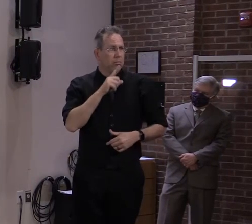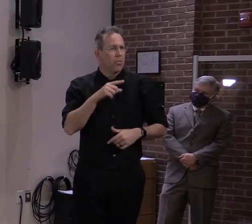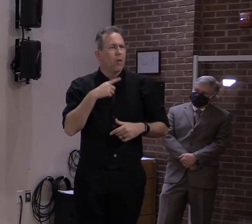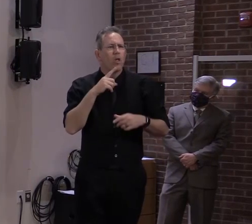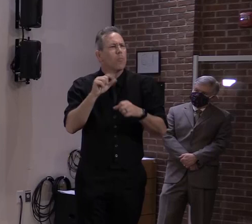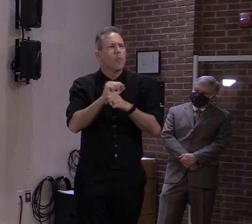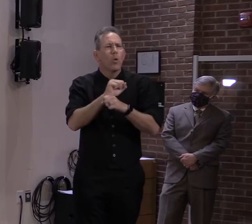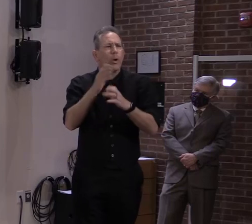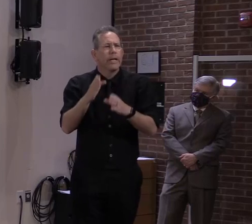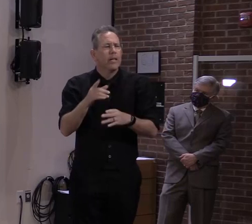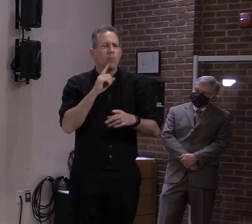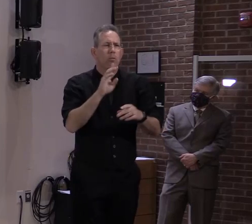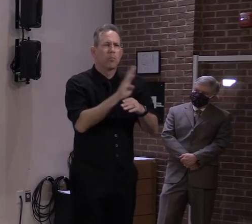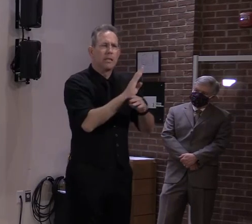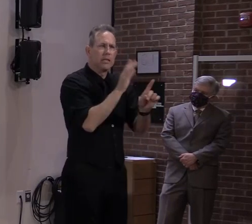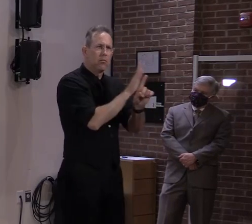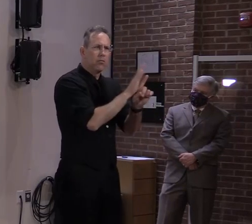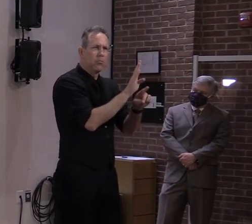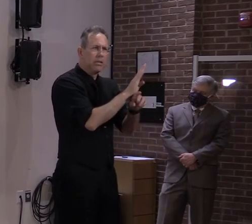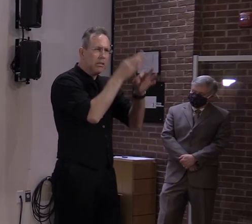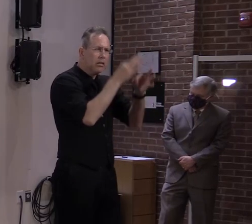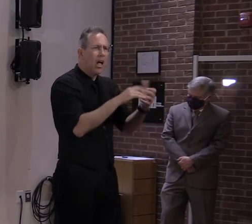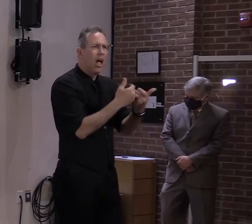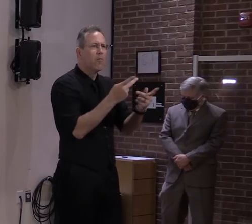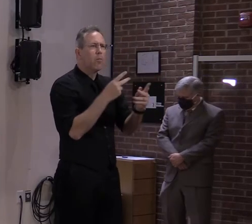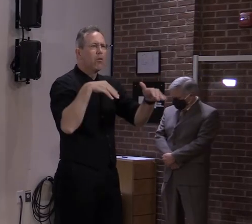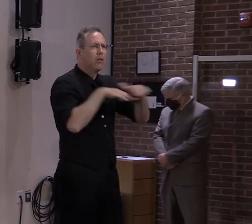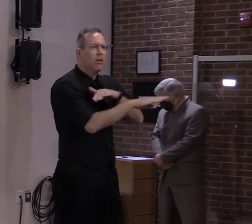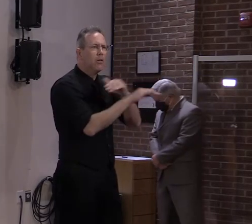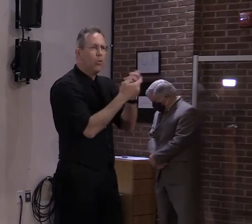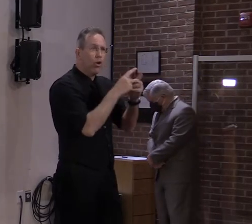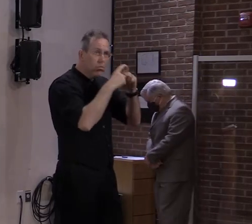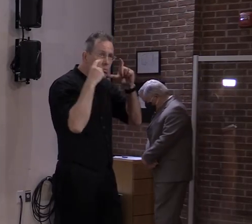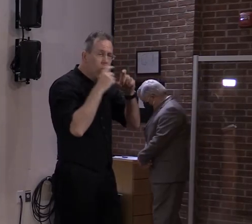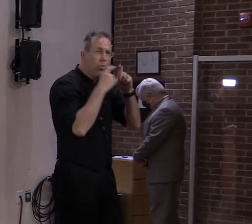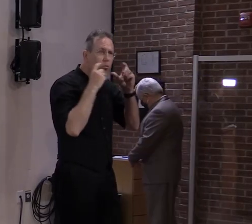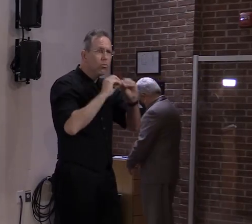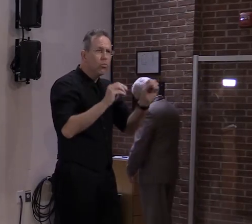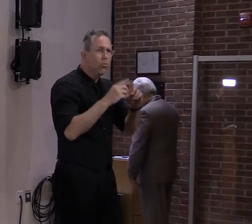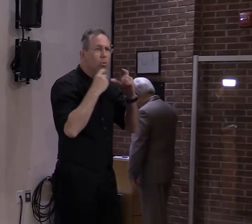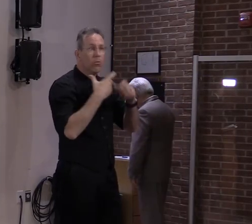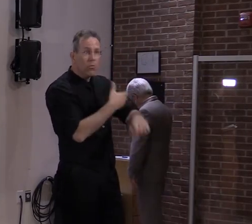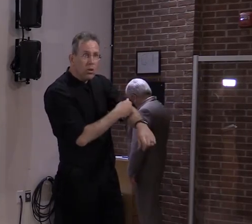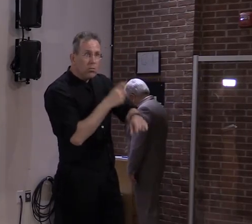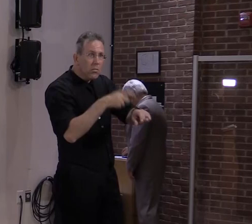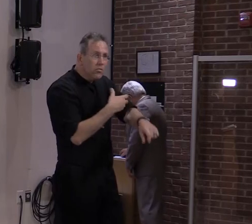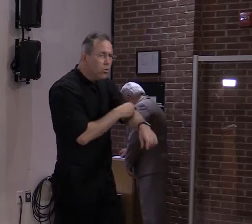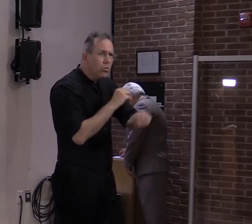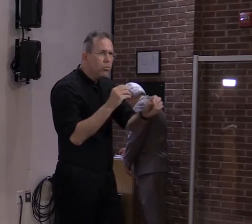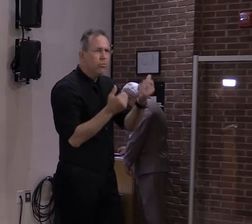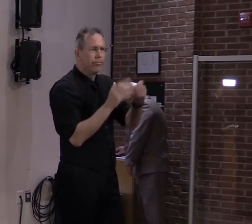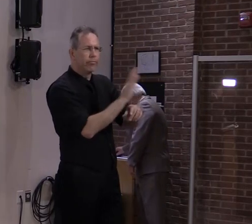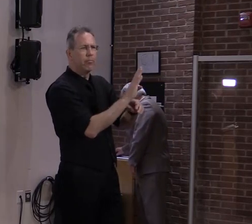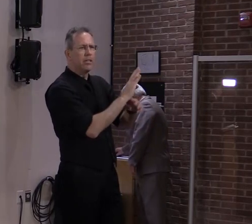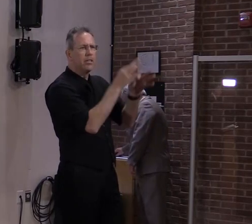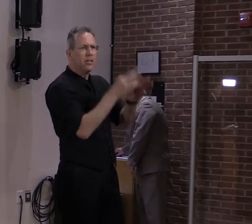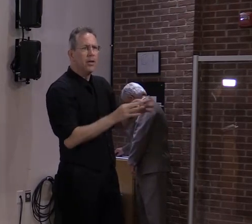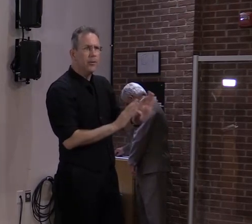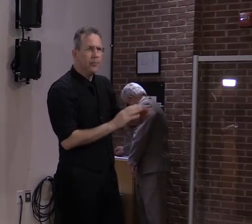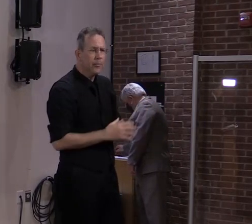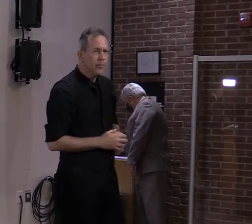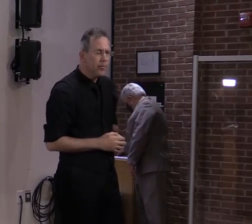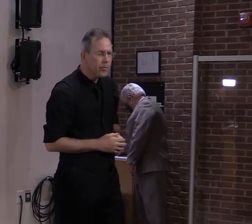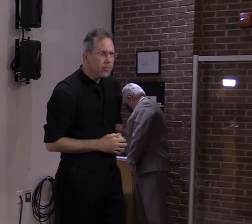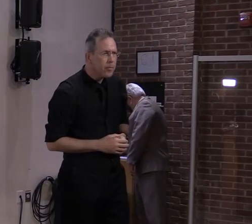an outside organization having some sort of a fair or something, and so they could go over that 300 person